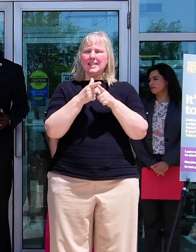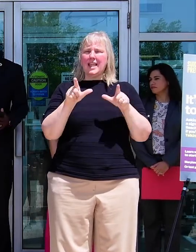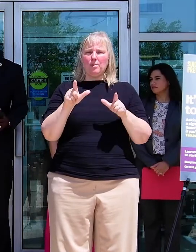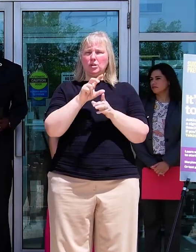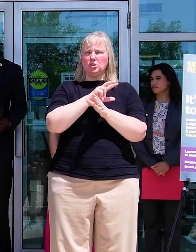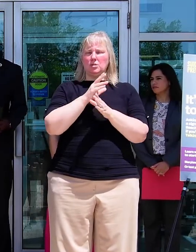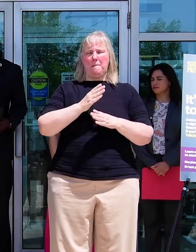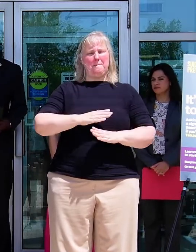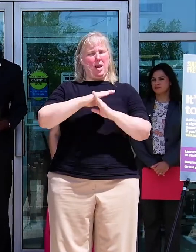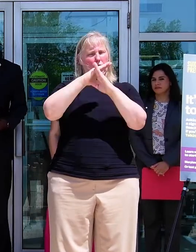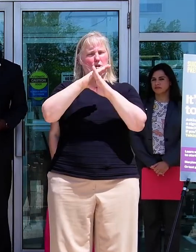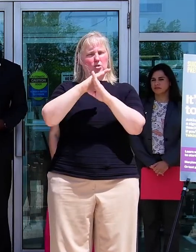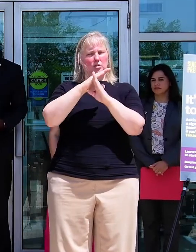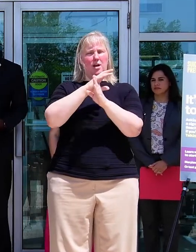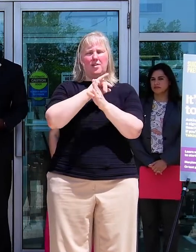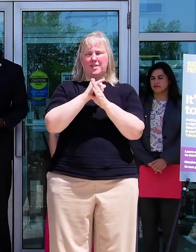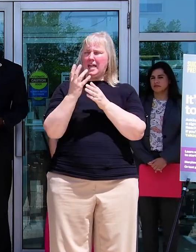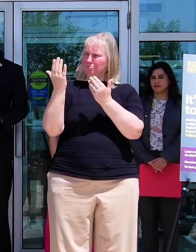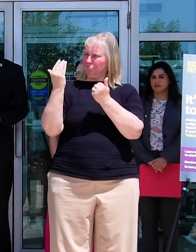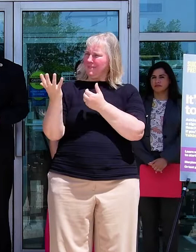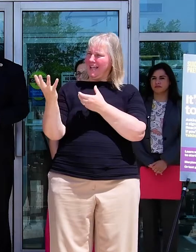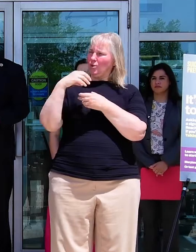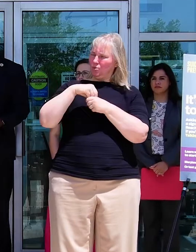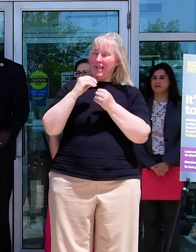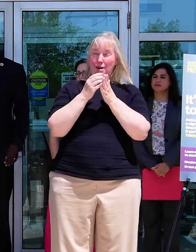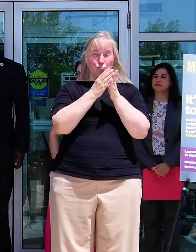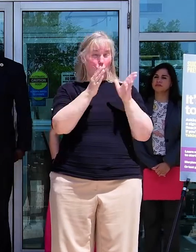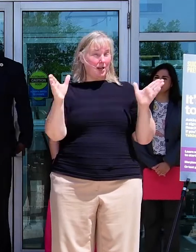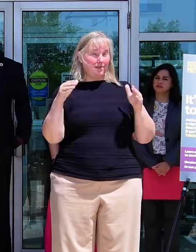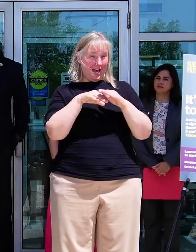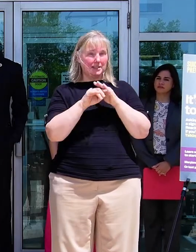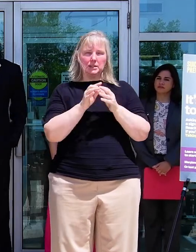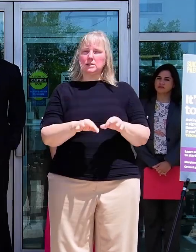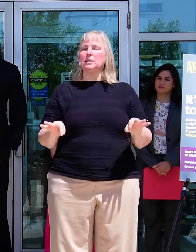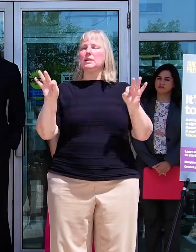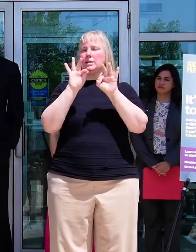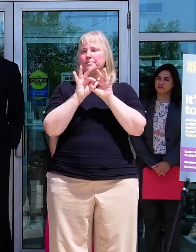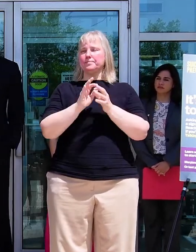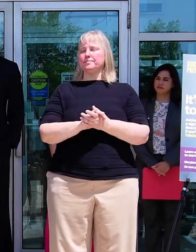that inclusivity and that broadening of access is key.